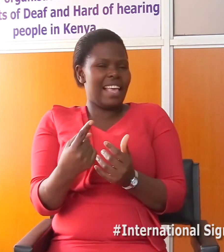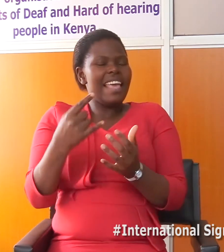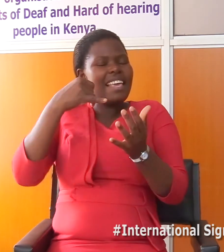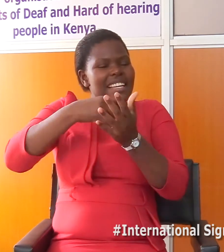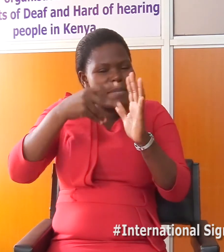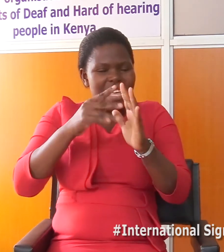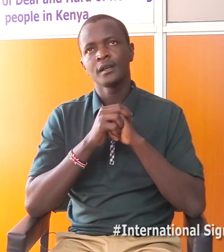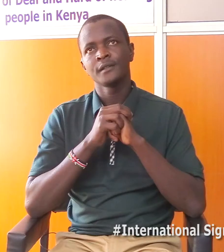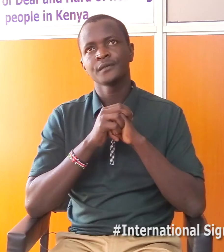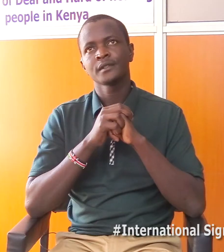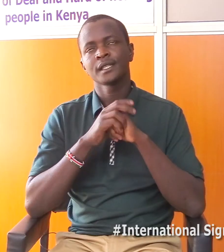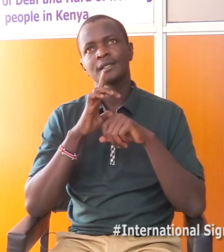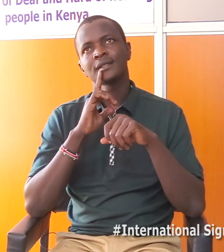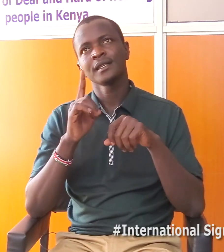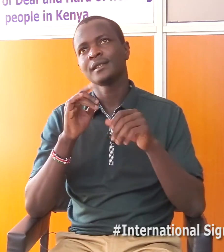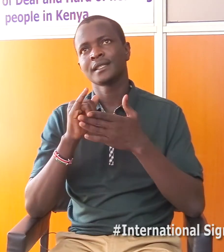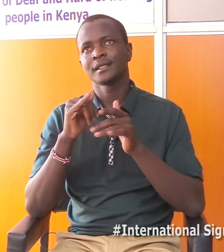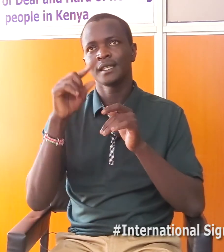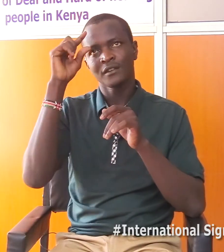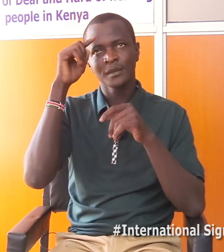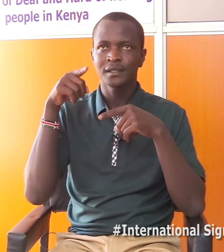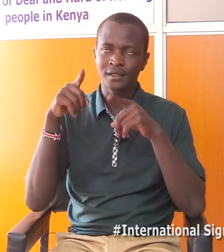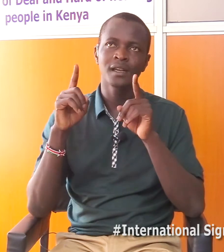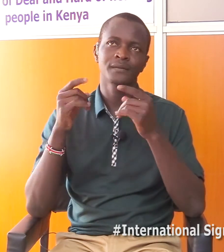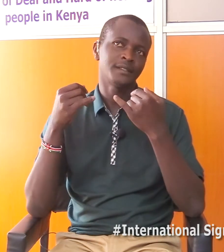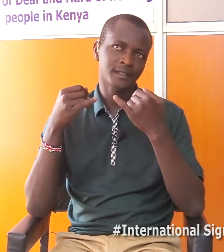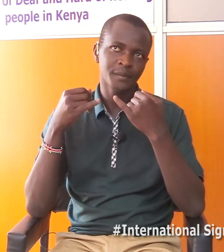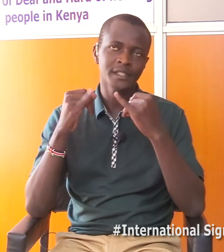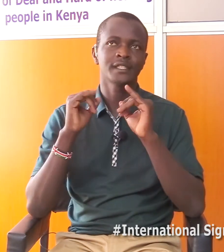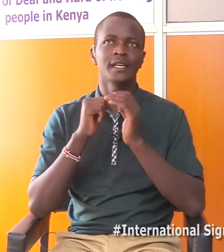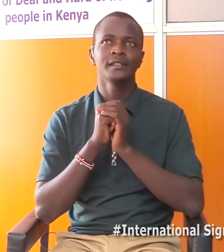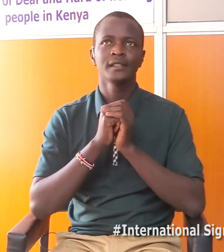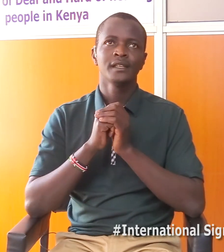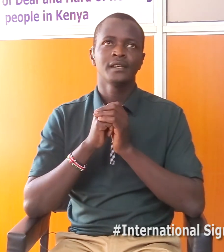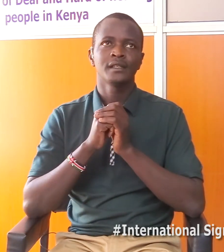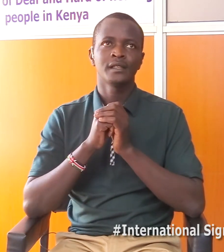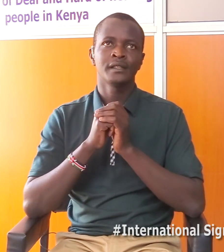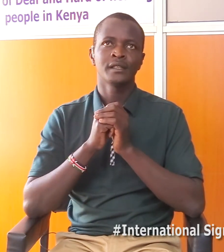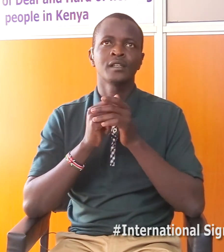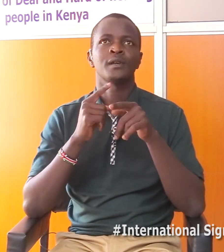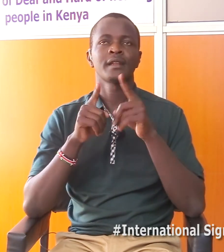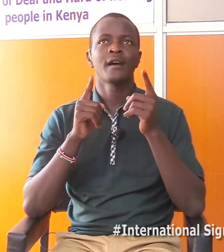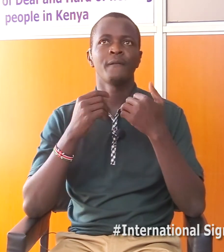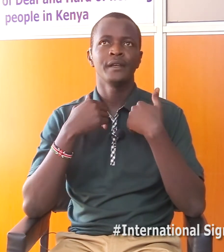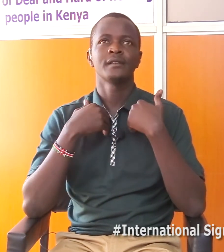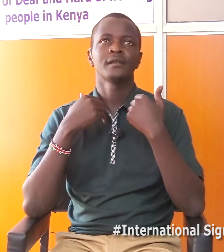service is for everyone. I can say that the government itself is a bit trying, and but there have been